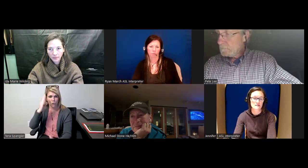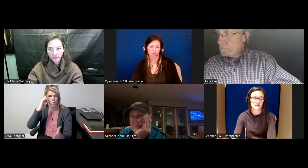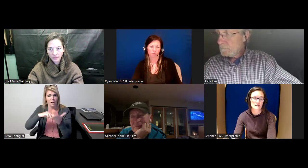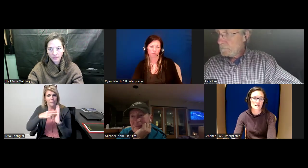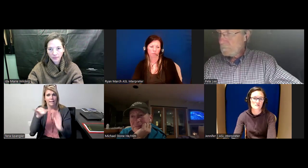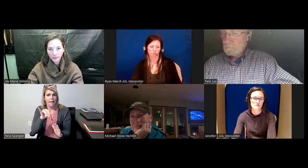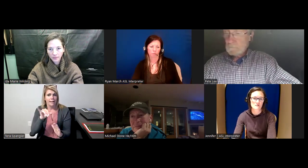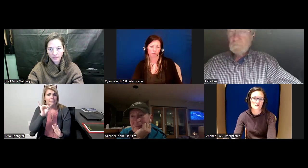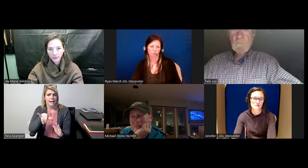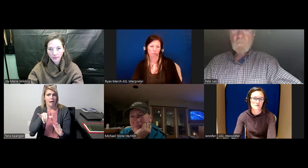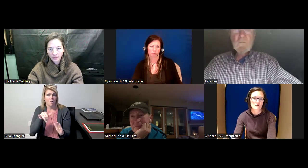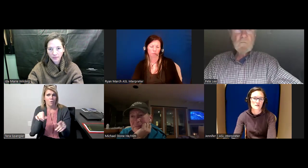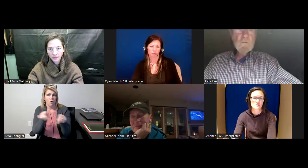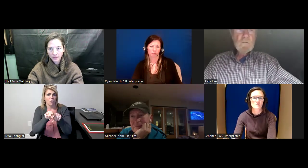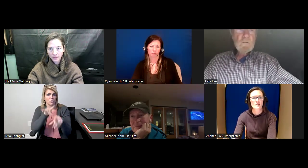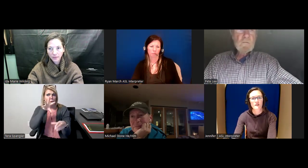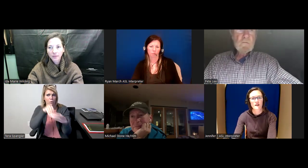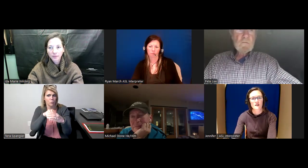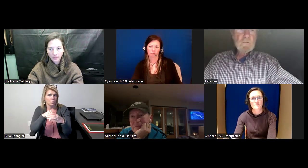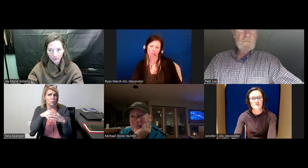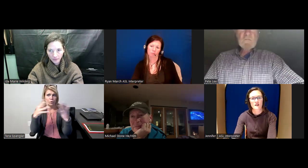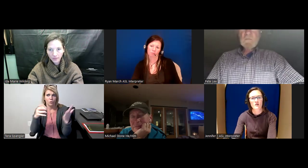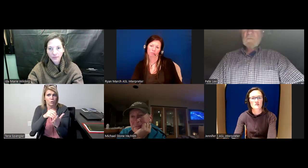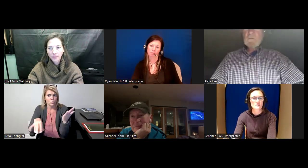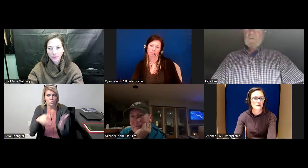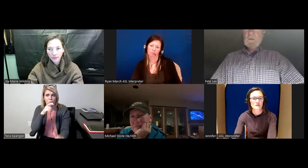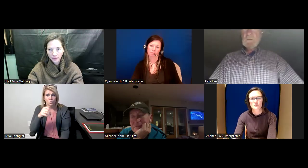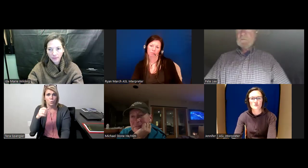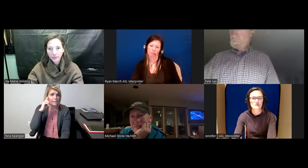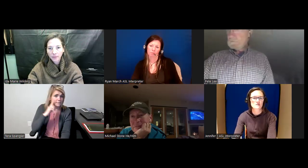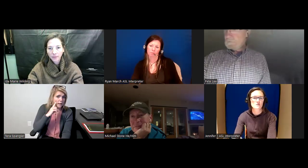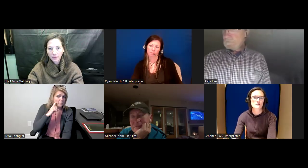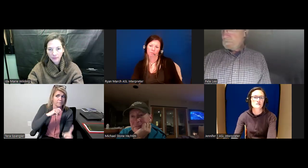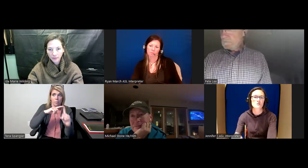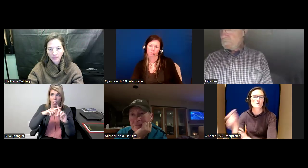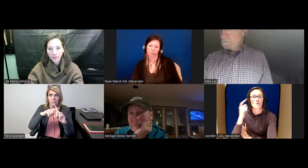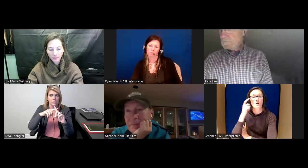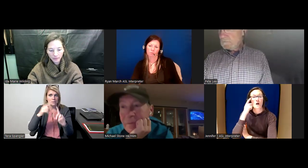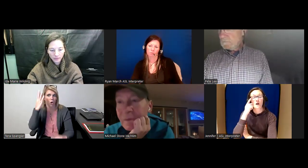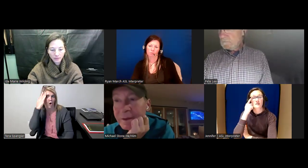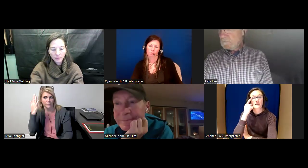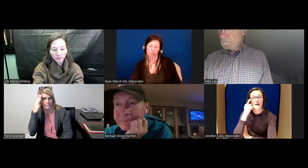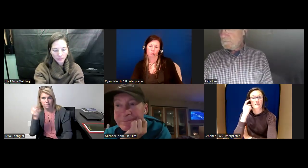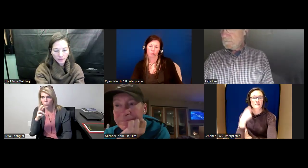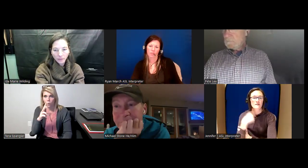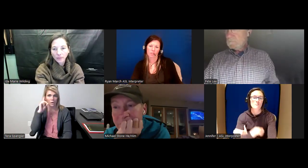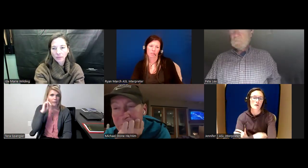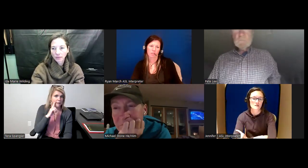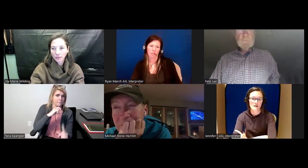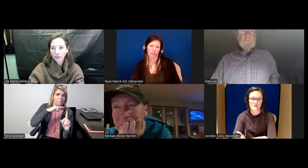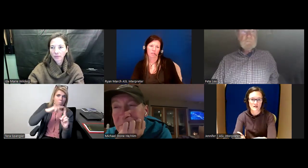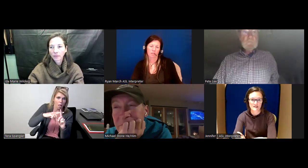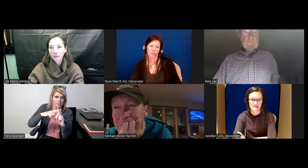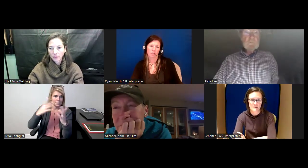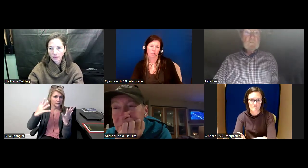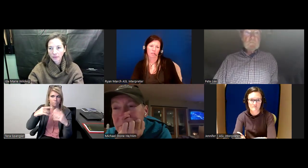primary disability? So meaning like, does that also include students who are deaf but also